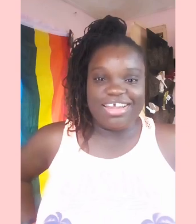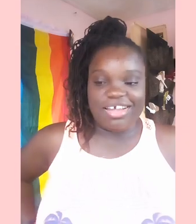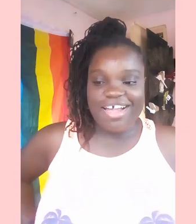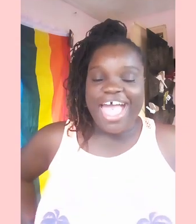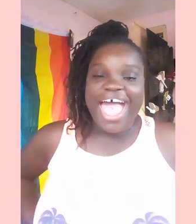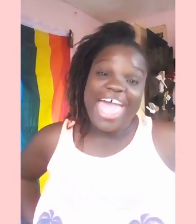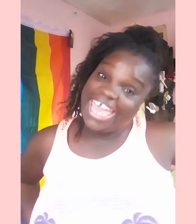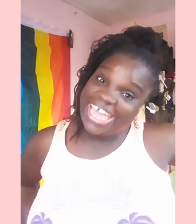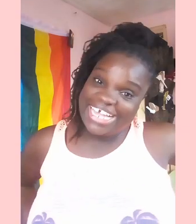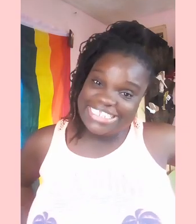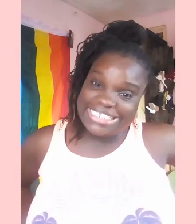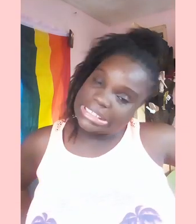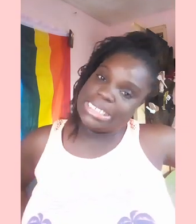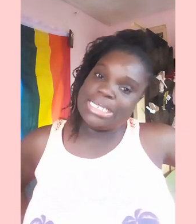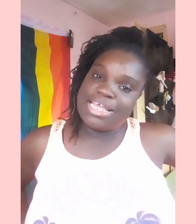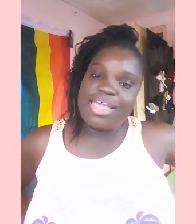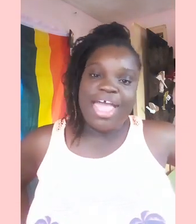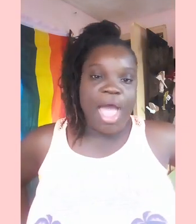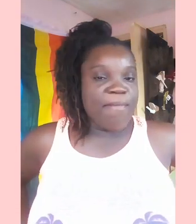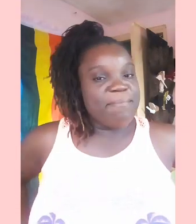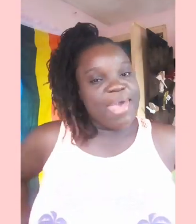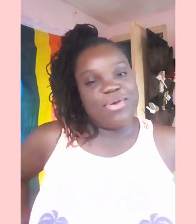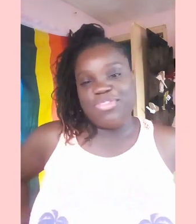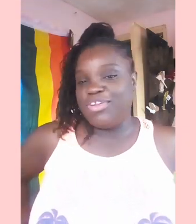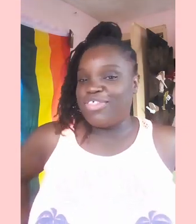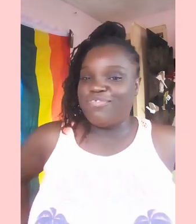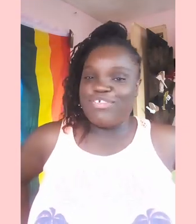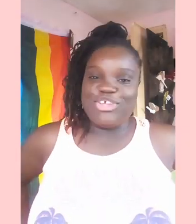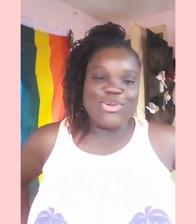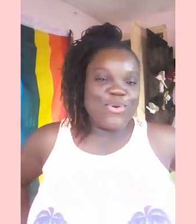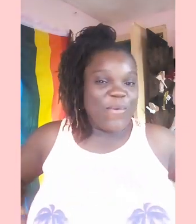Tiana, and I'm back with another video.